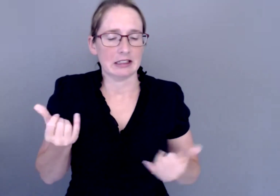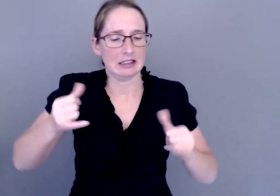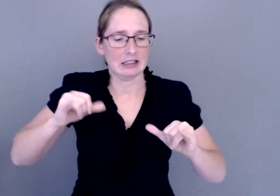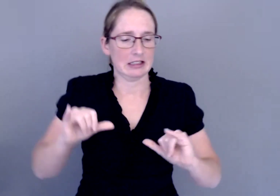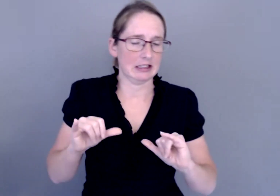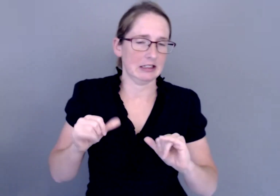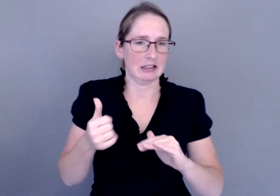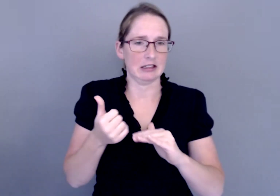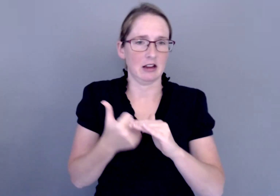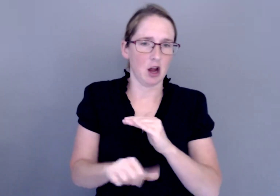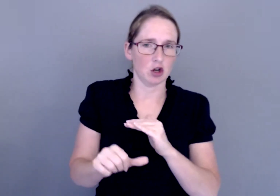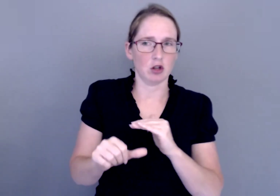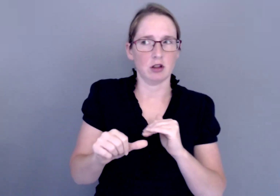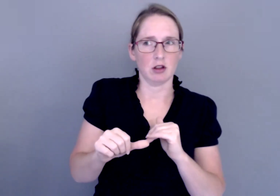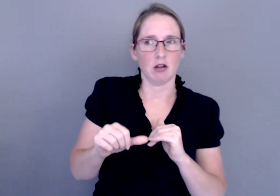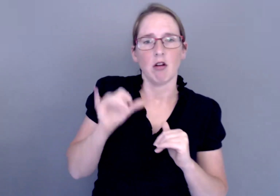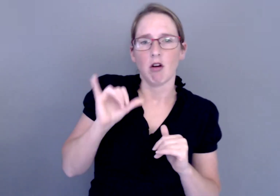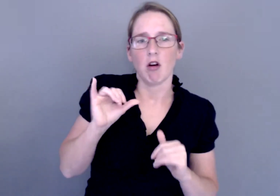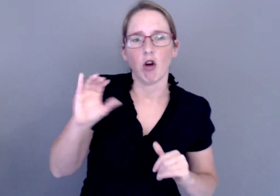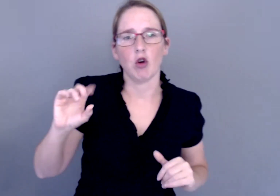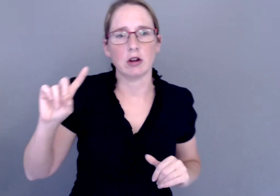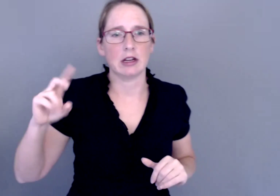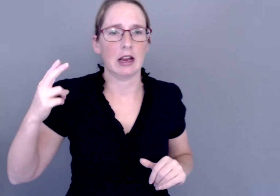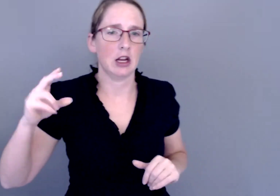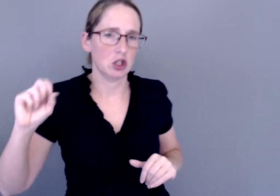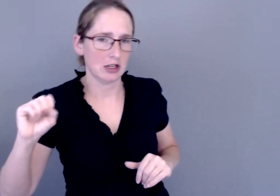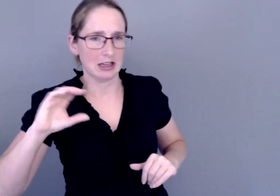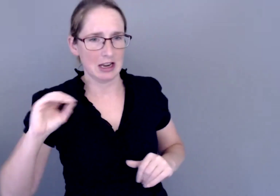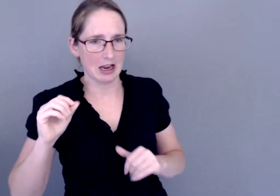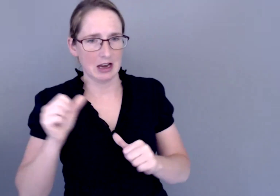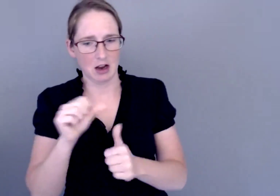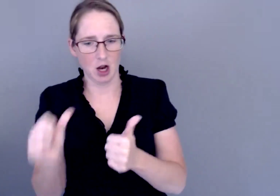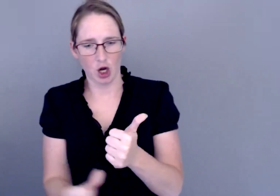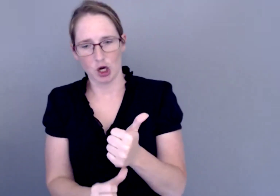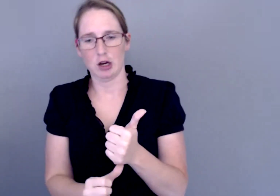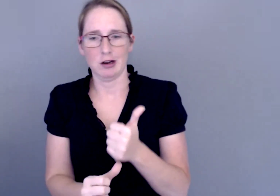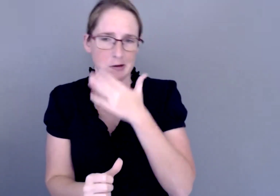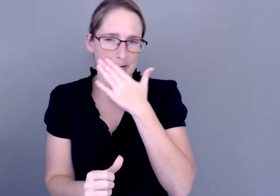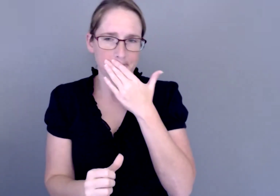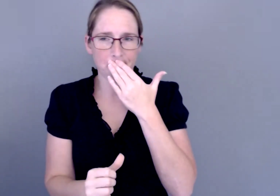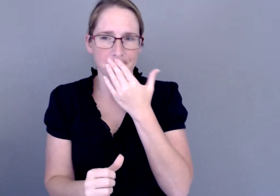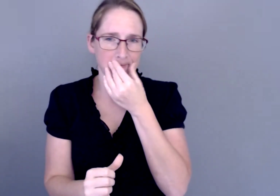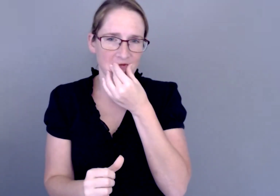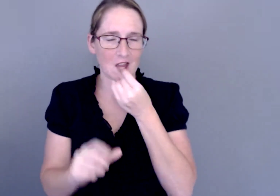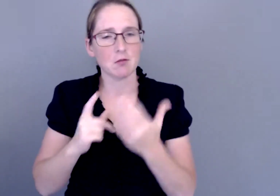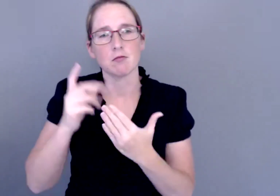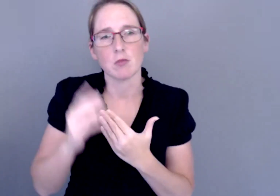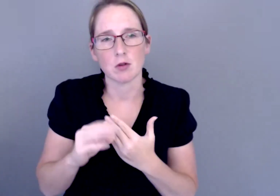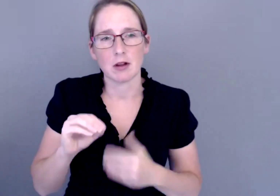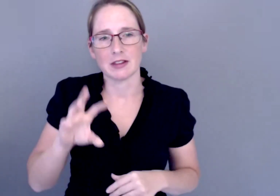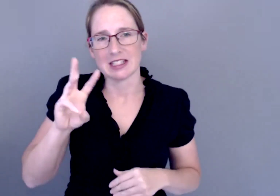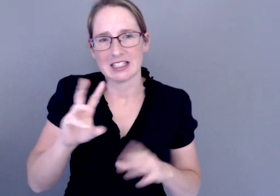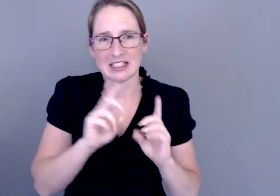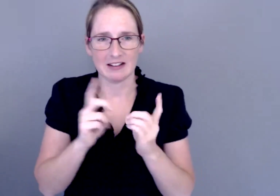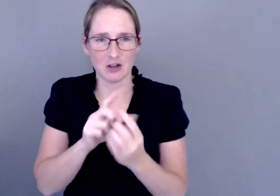the auspices of ODHS and under the programs of the 6 divisions that